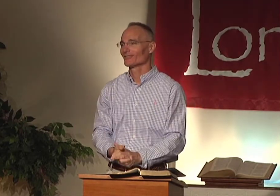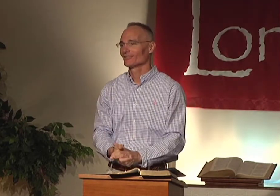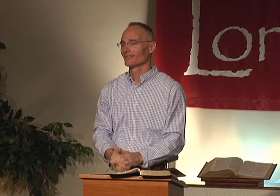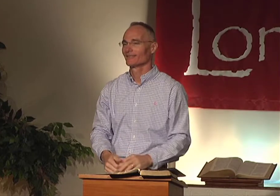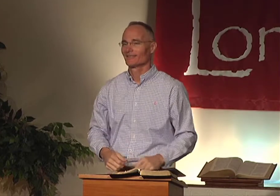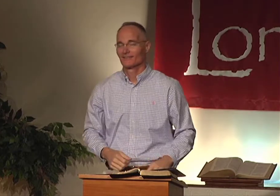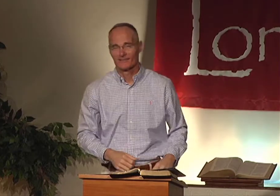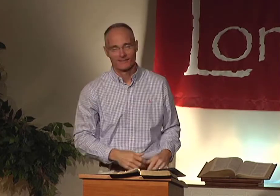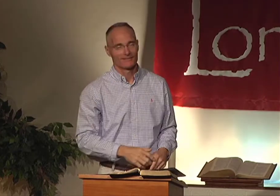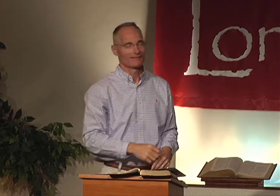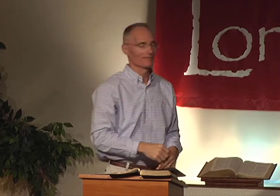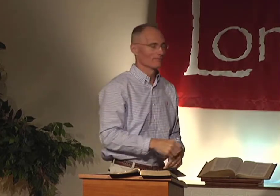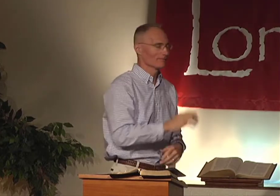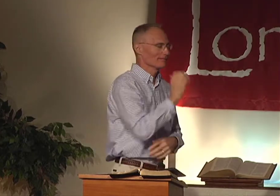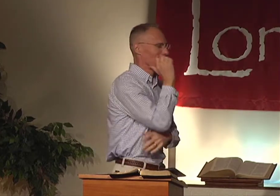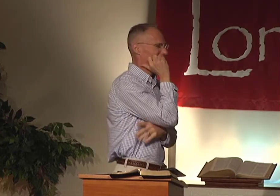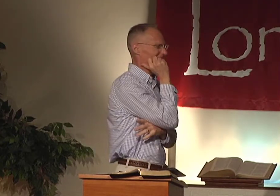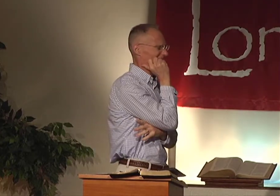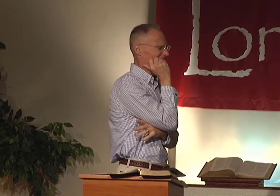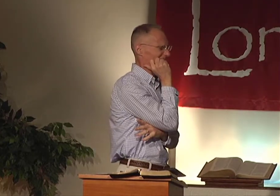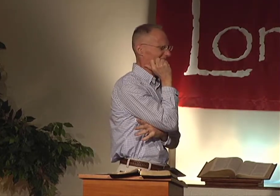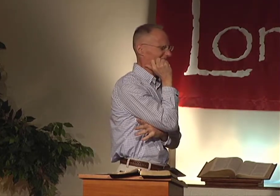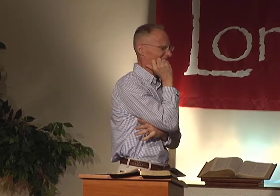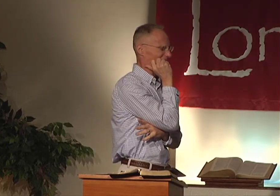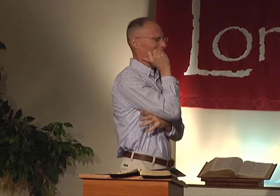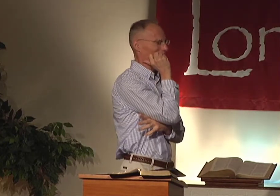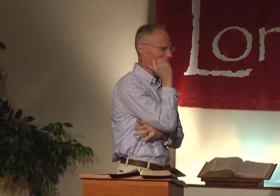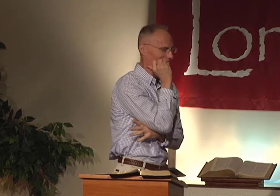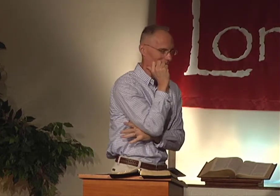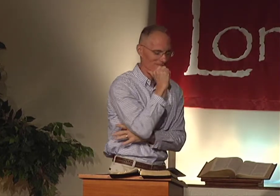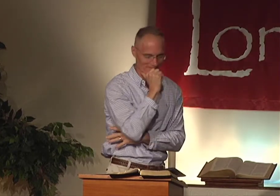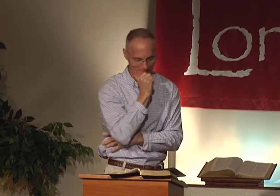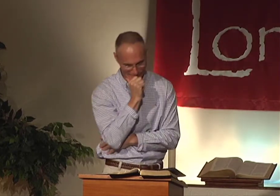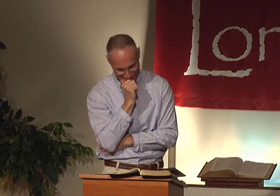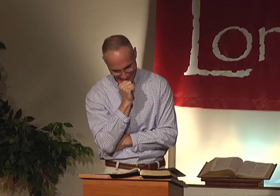Their decision has already been made. Turn around. What?